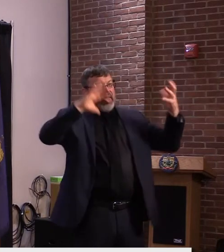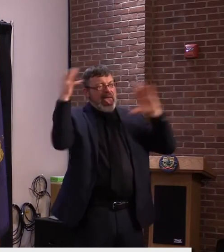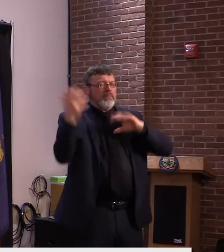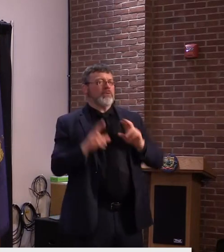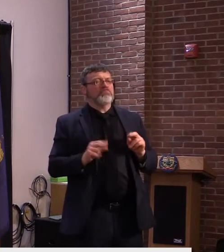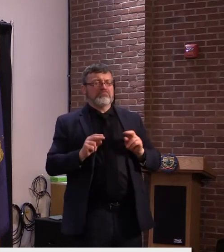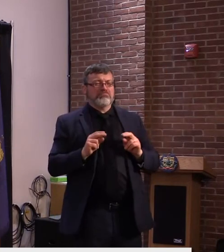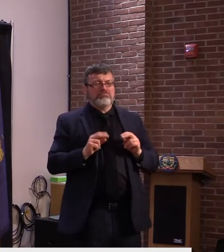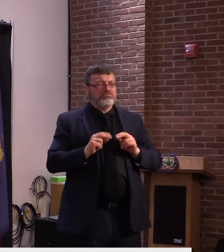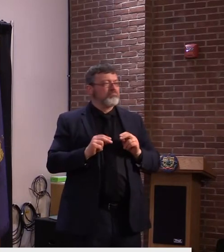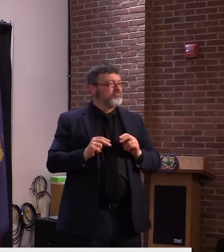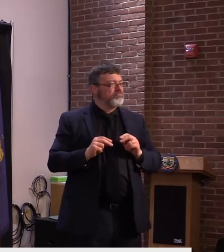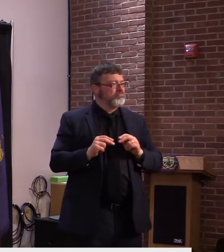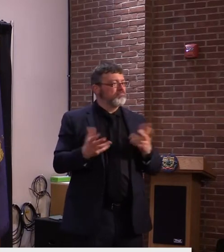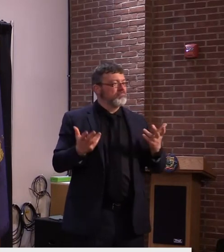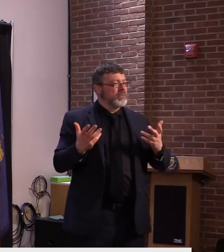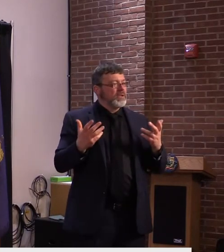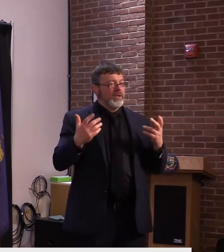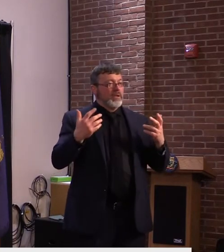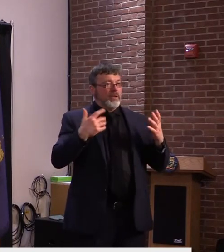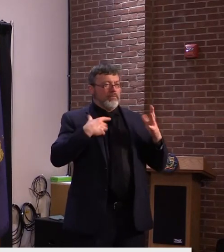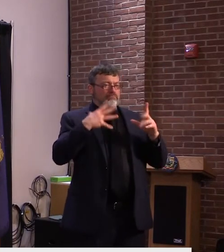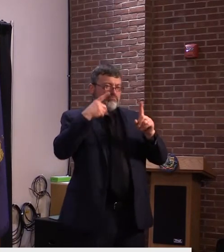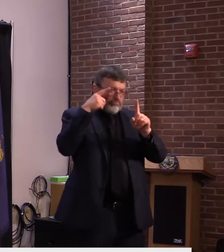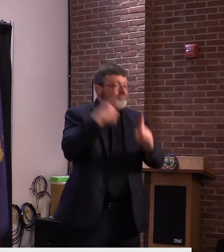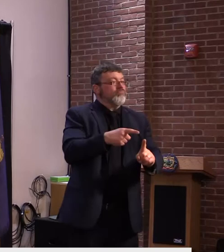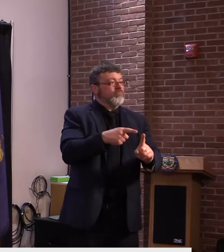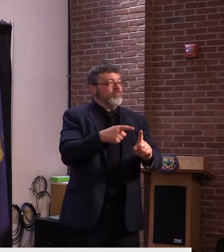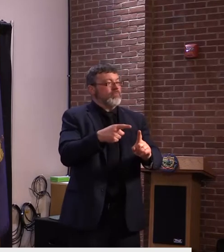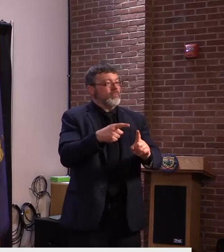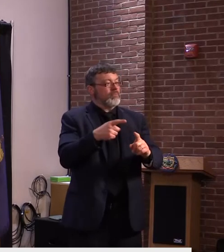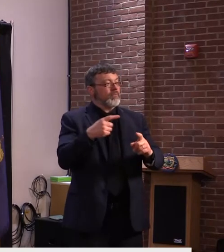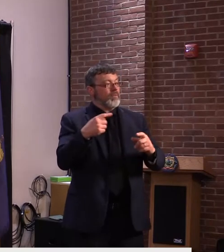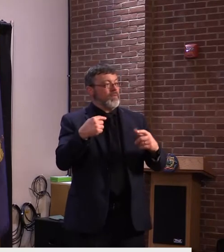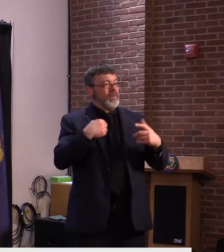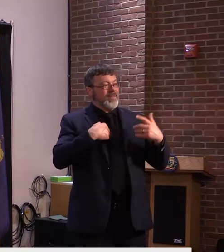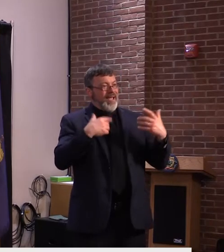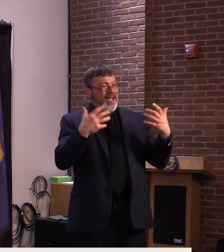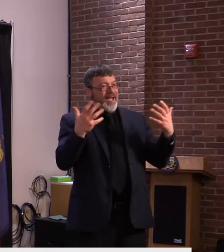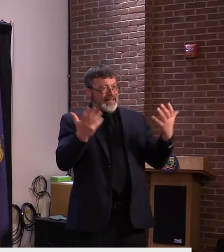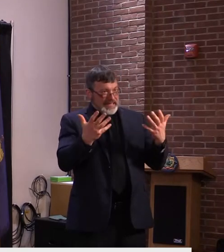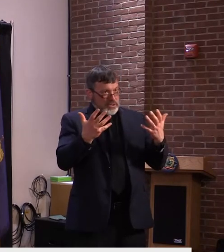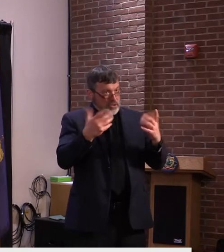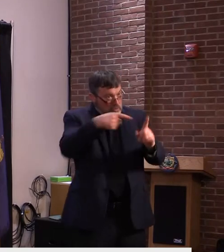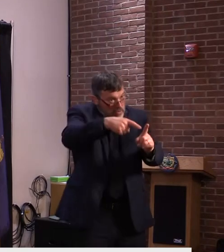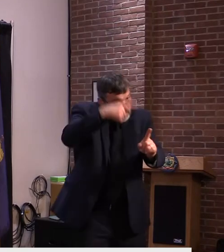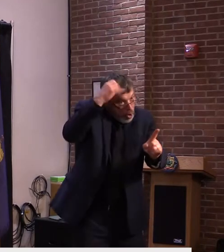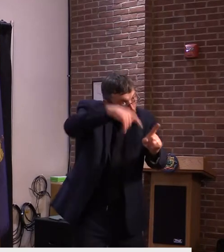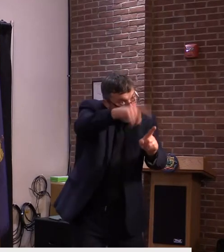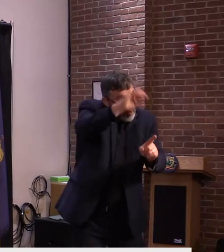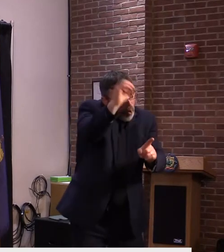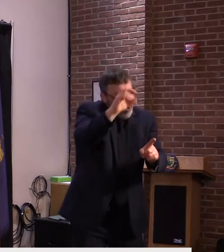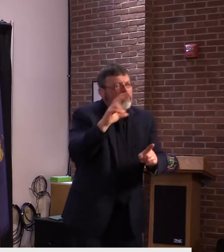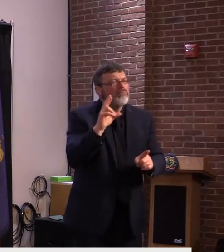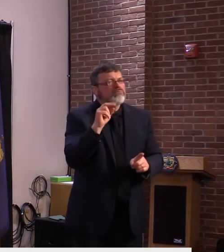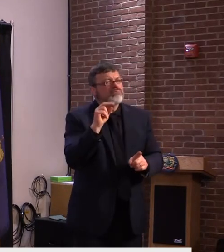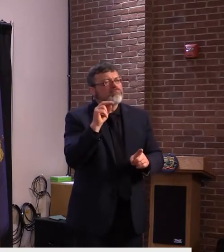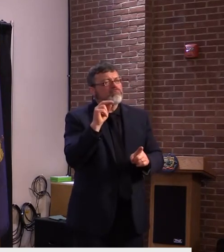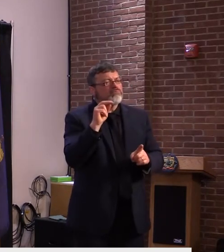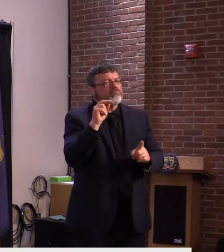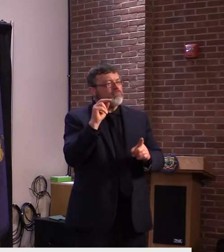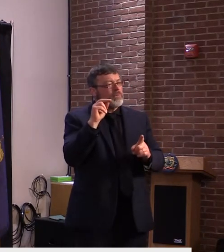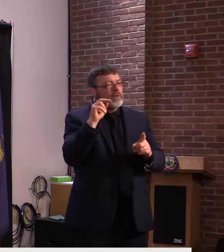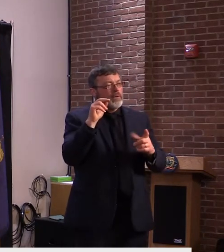my comments, which was we're not just here to take care of Omicron with the booster and make your outcome, if you